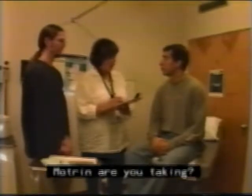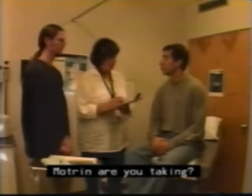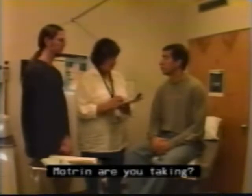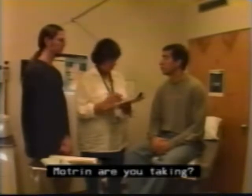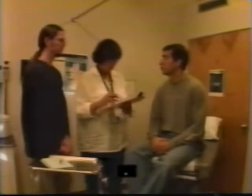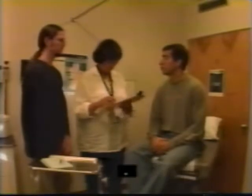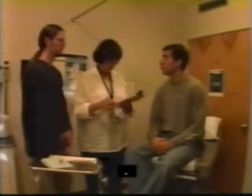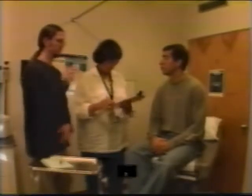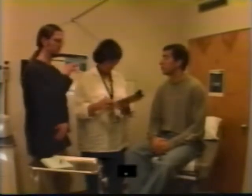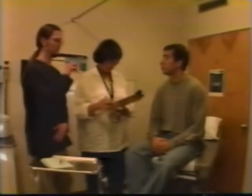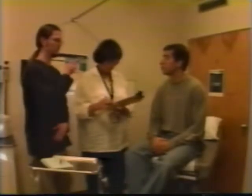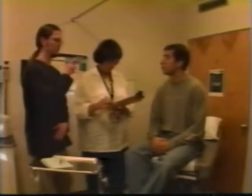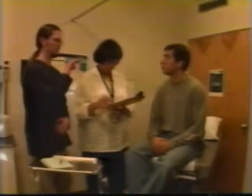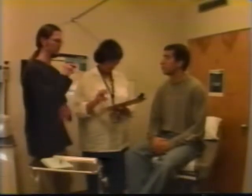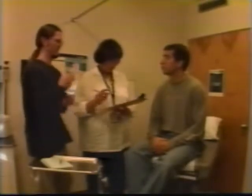taking?